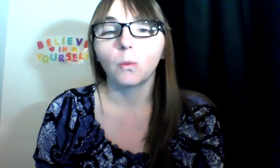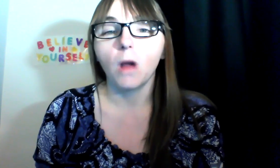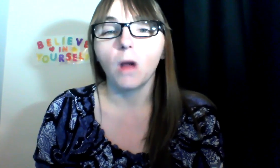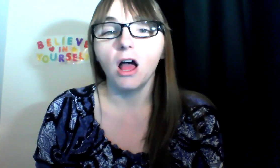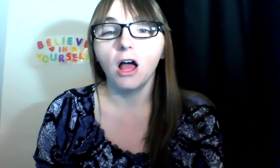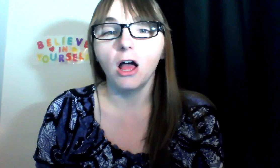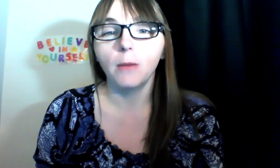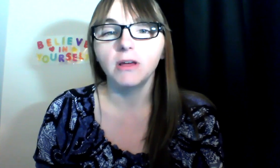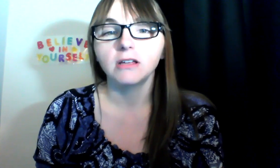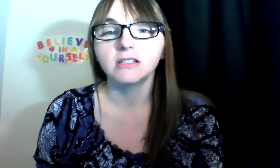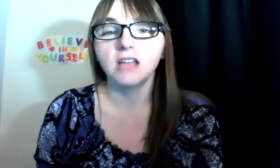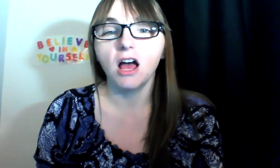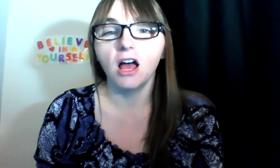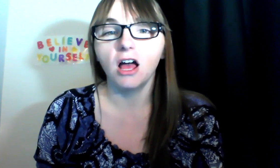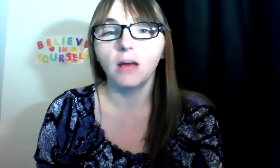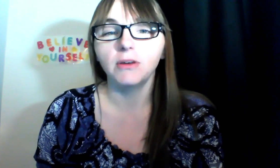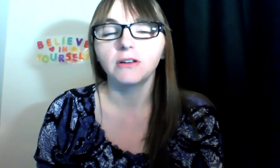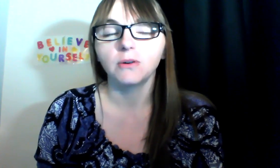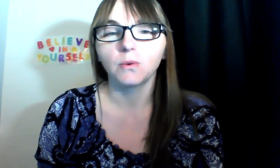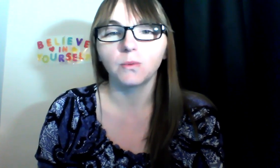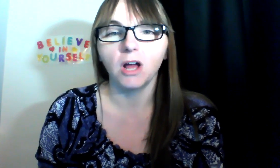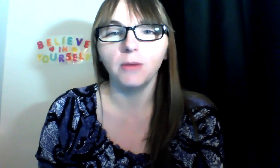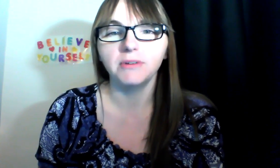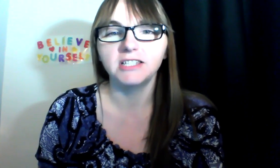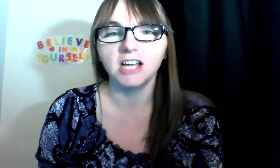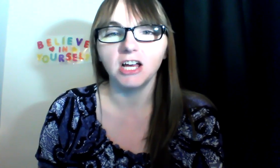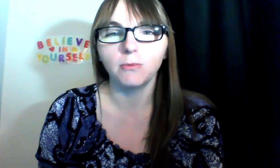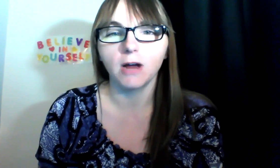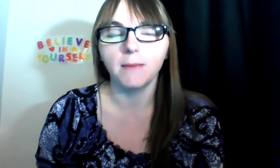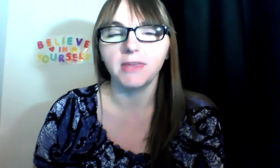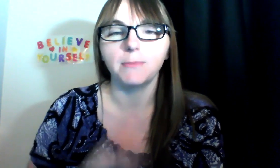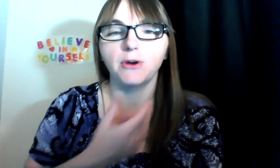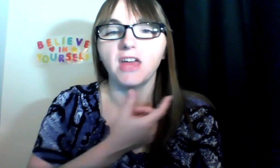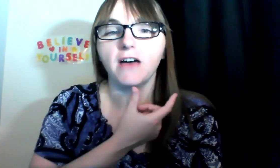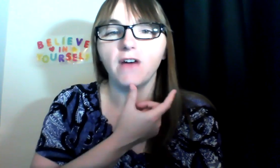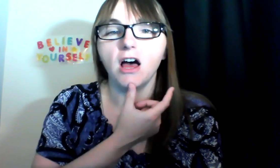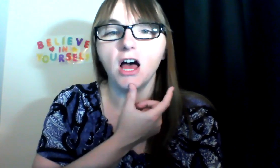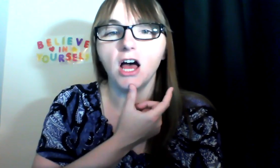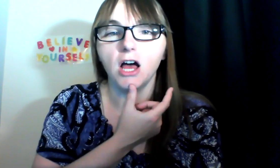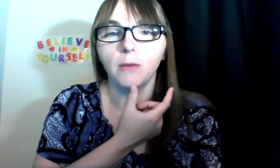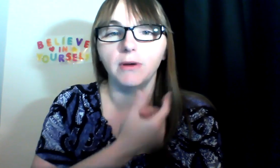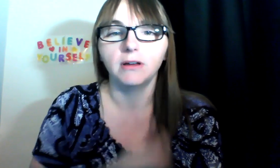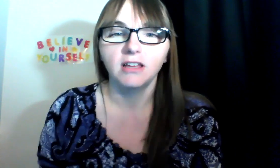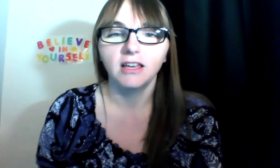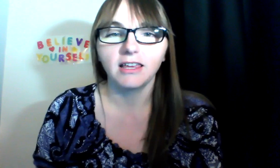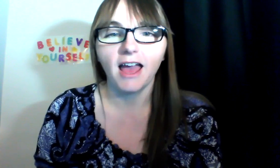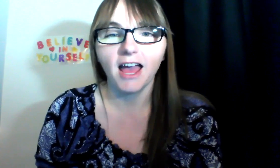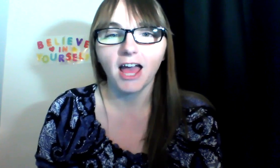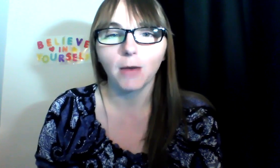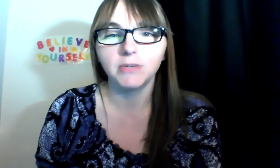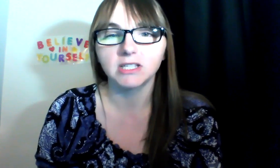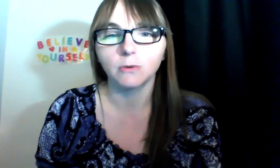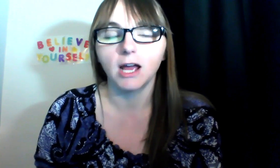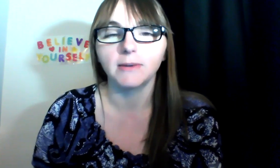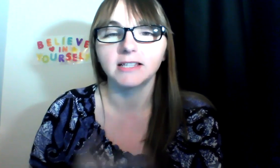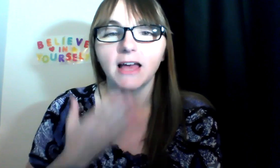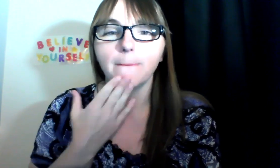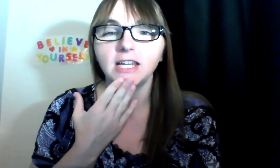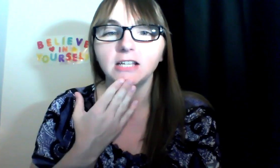Rub, dub, rub, dub rhyme. They both have uh-b. Cab doesn't rhyme because that medial